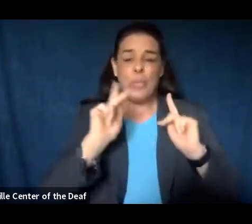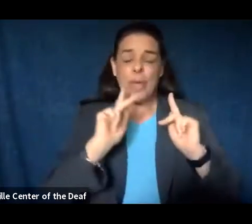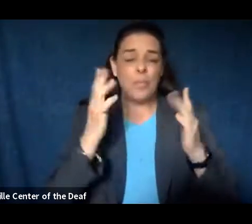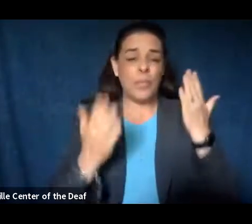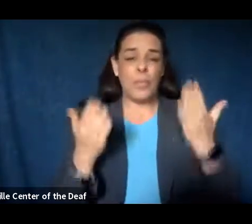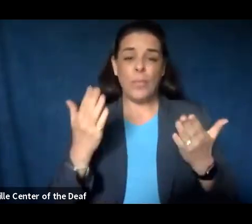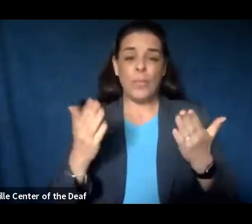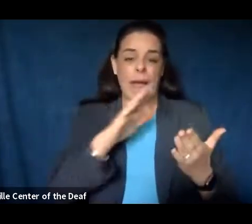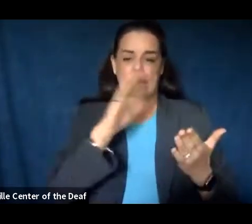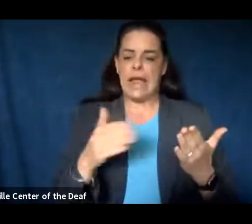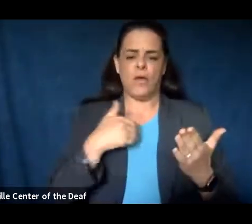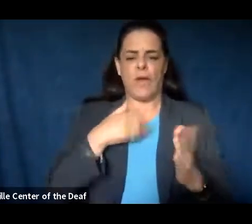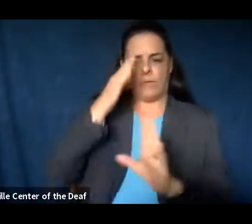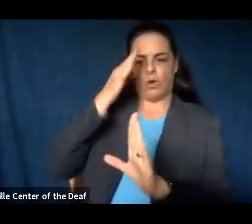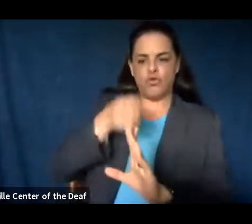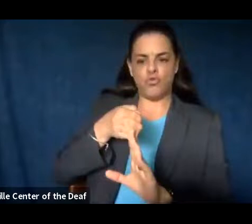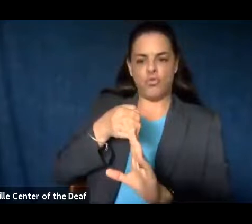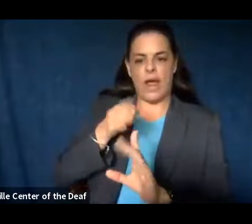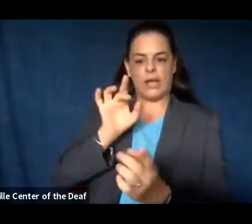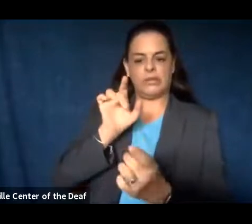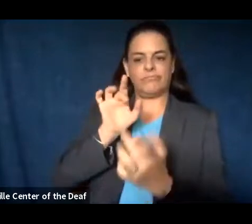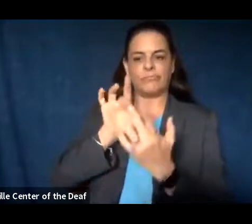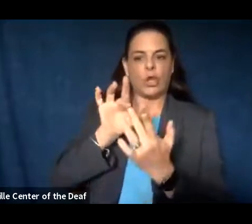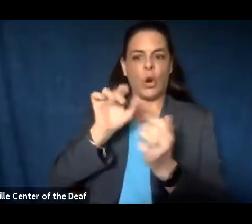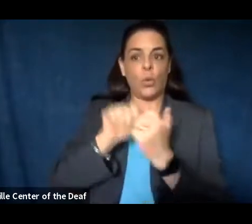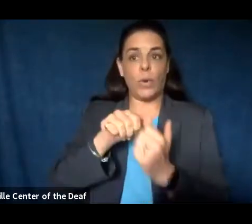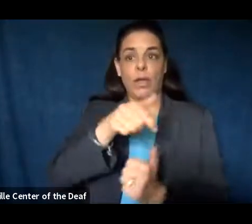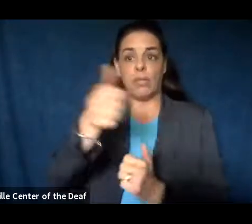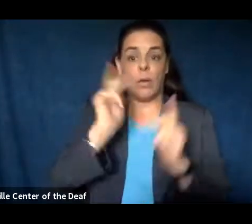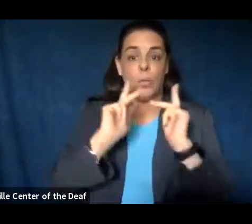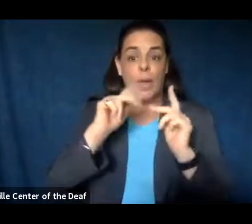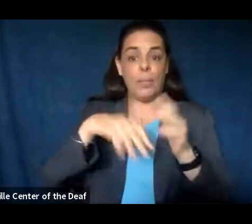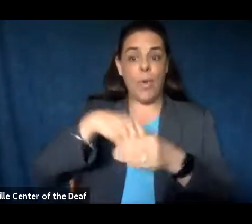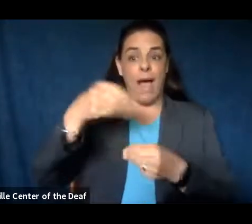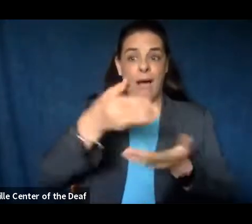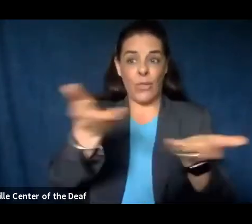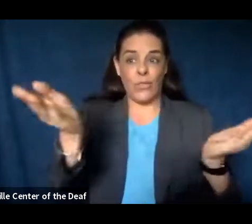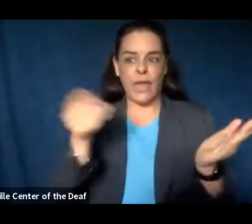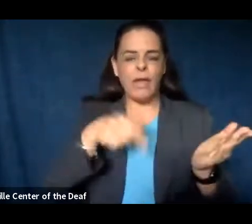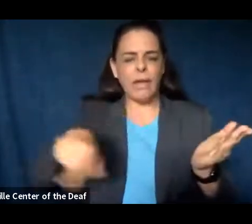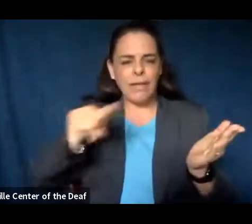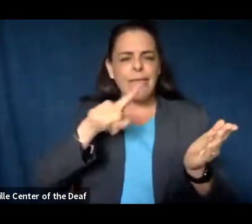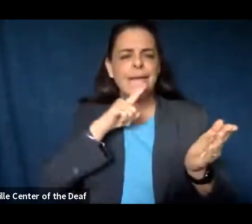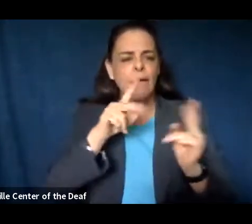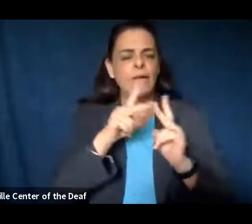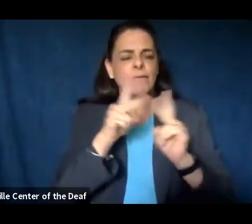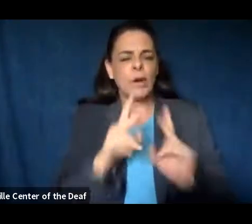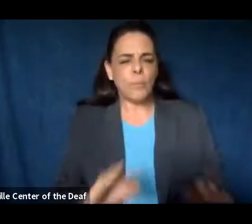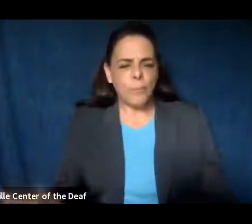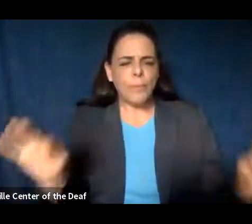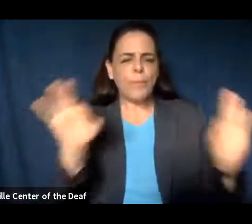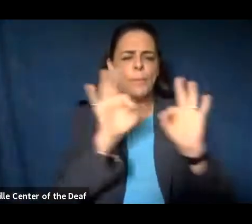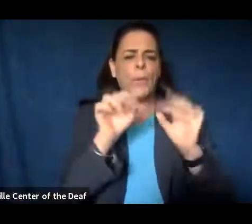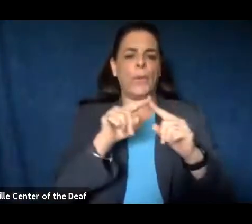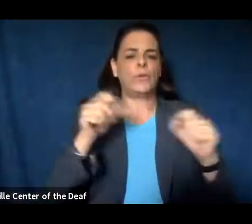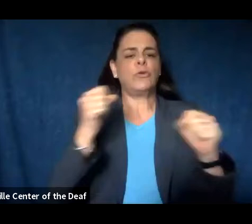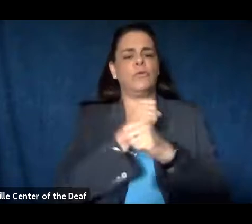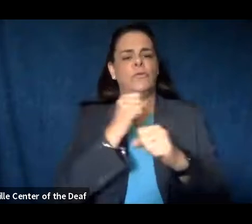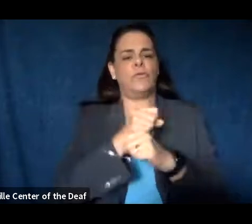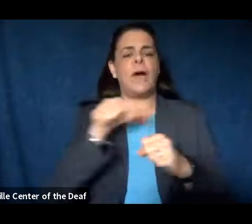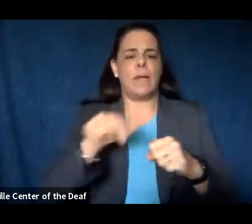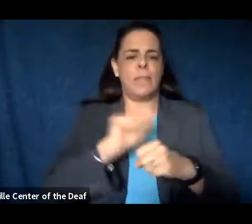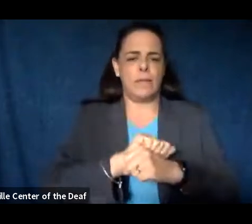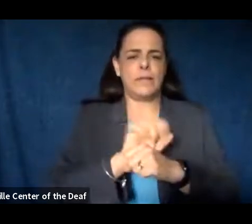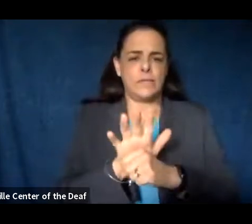have direct contact with the public, they are crucial in combating this virus. We know everyone